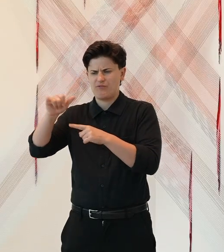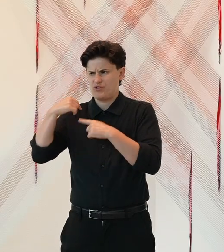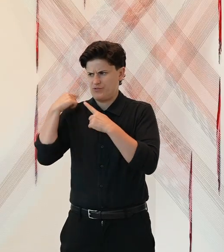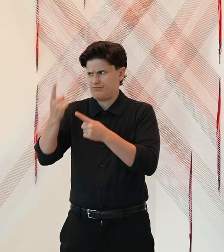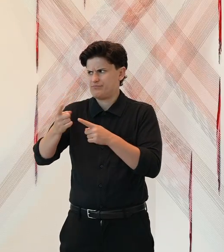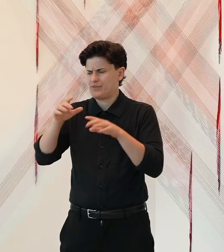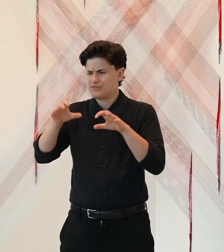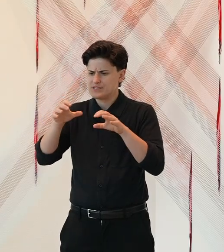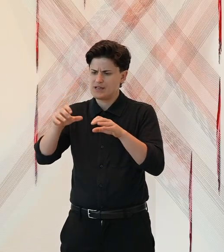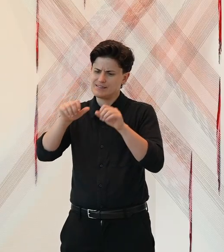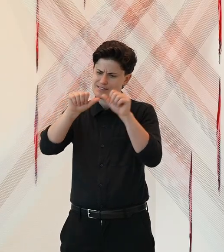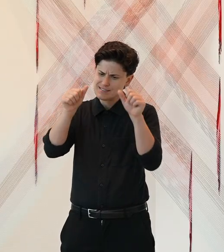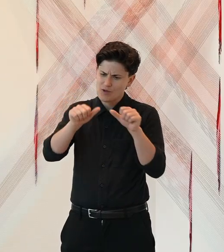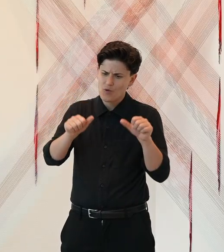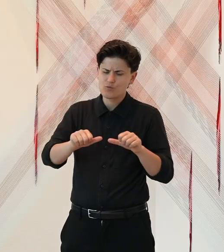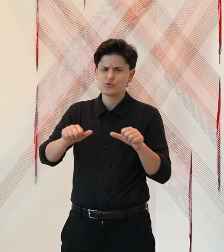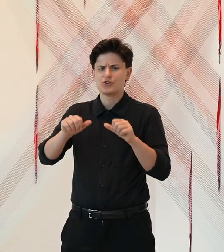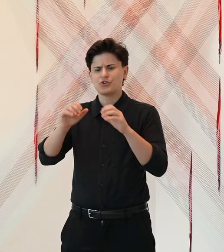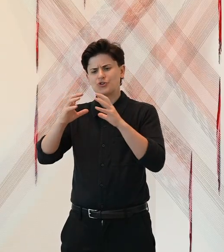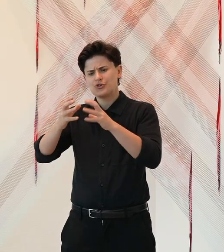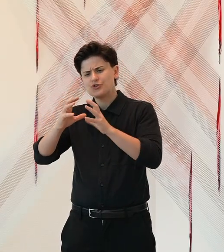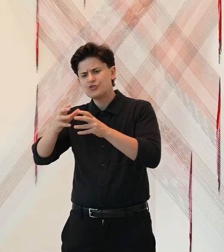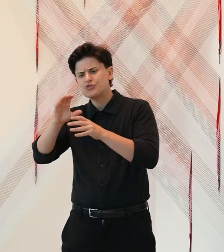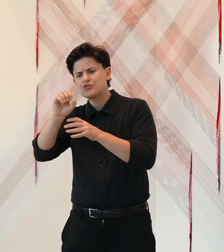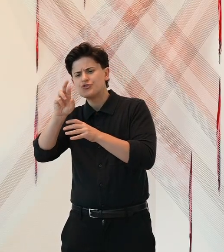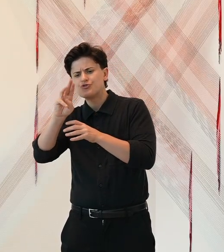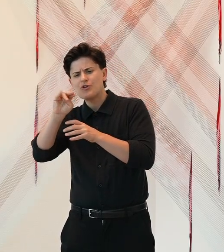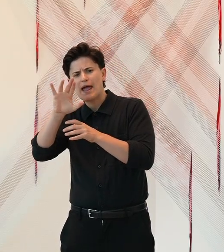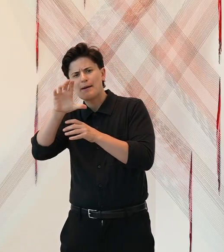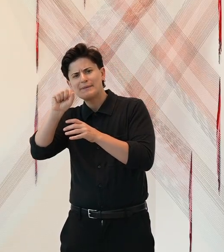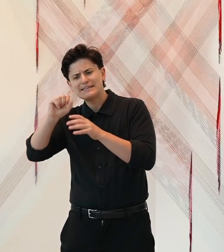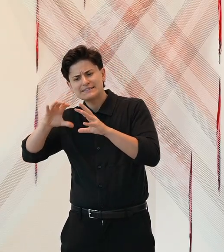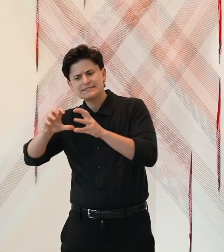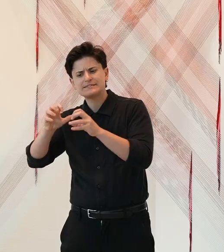done sculpture and ceramics and jewelry.